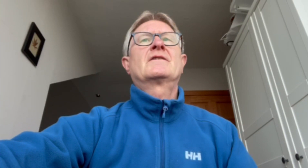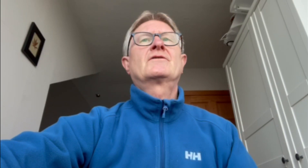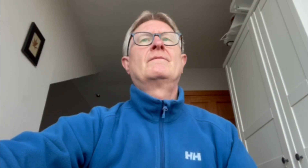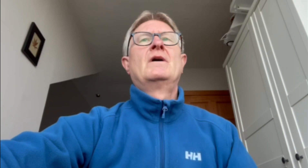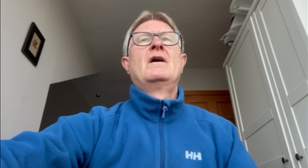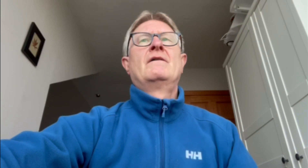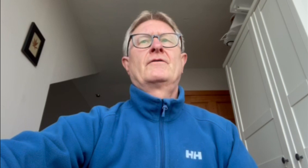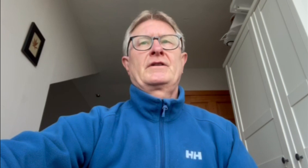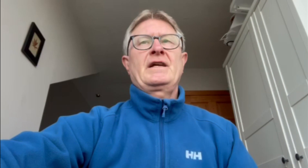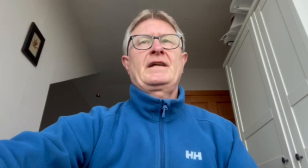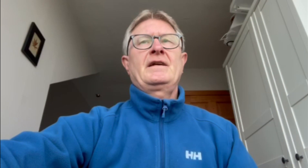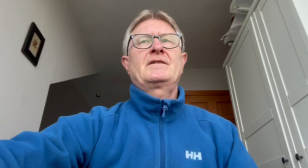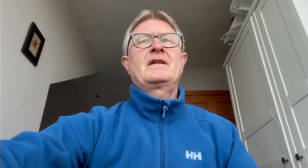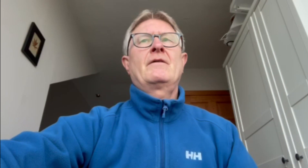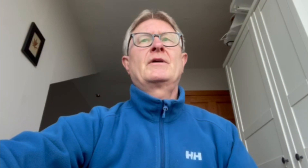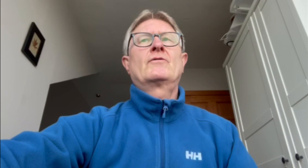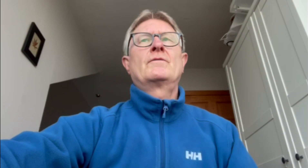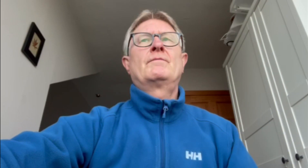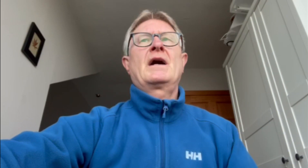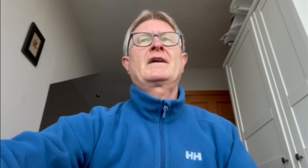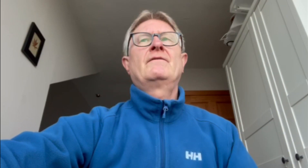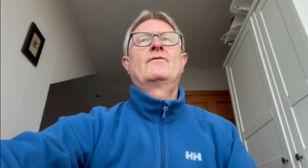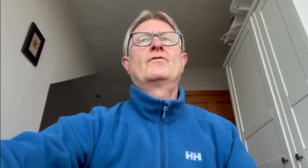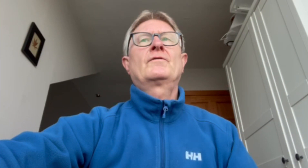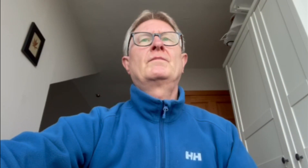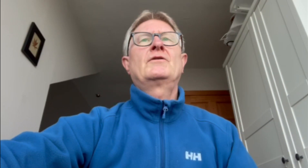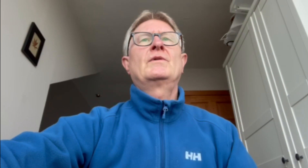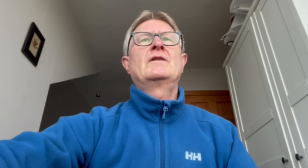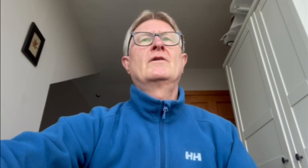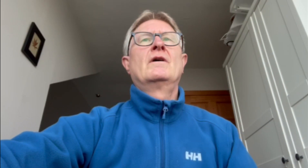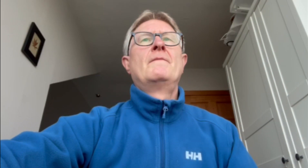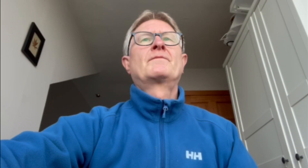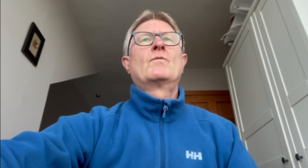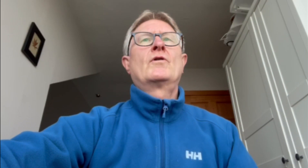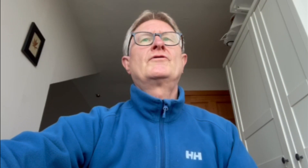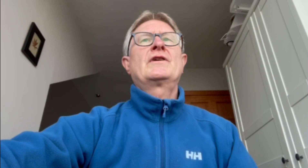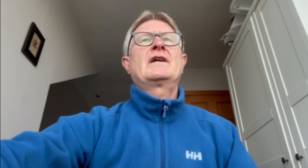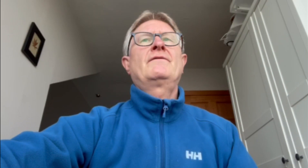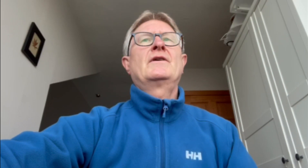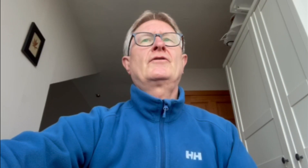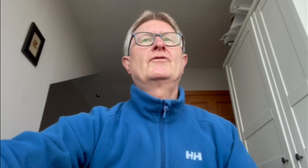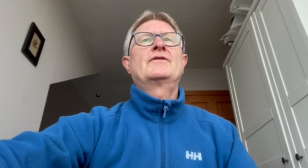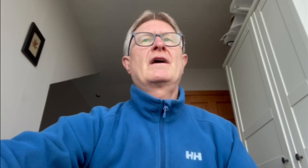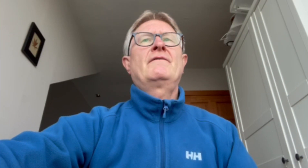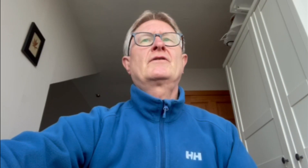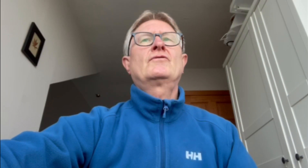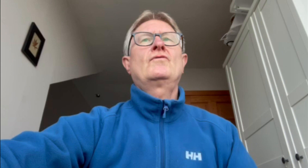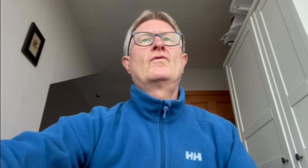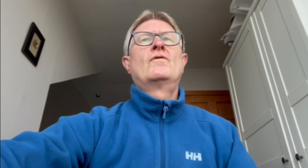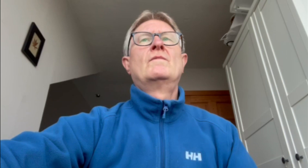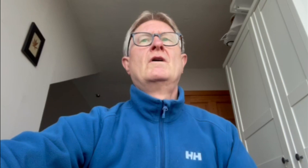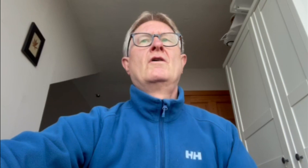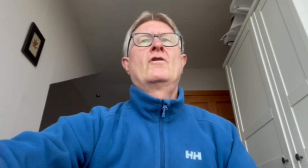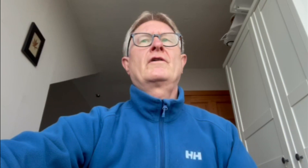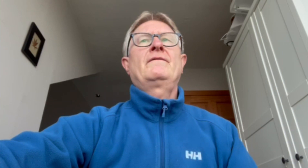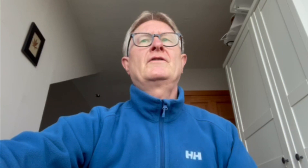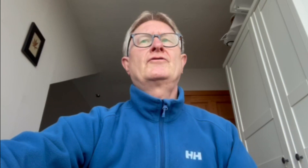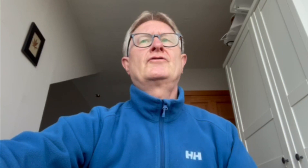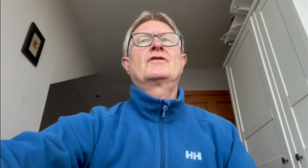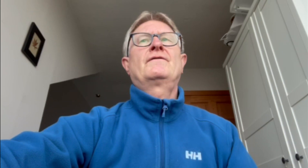system. For decades they have been going back and forth between wondering if they could ever go home or if they should just